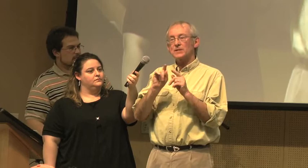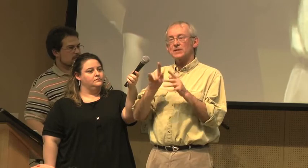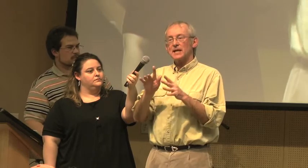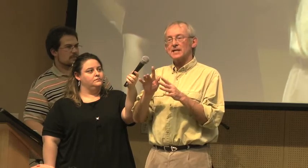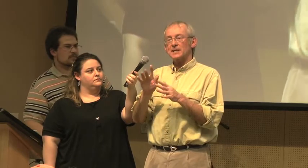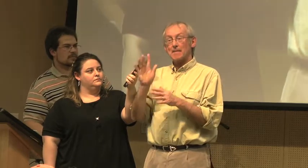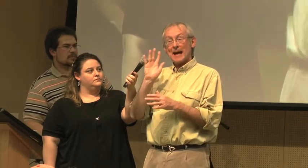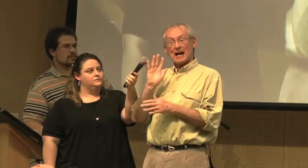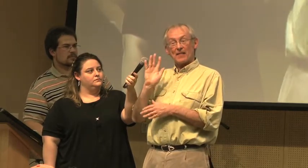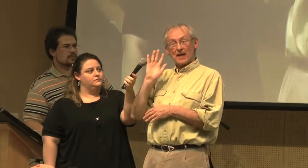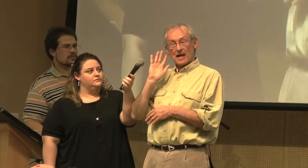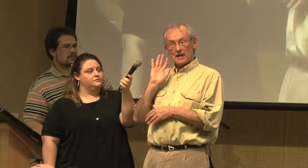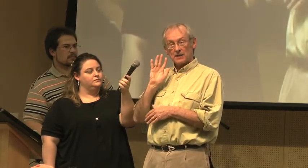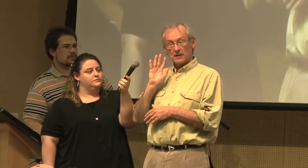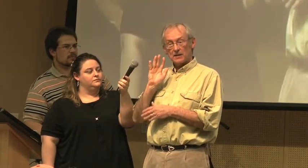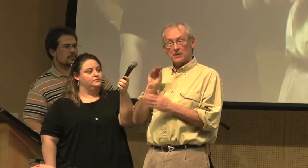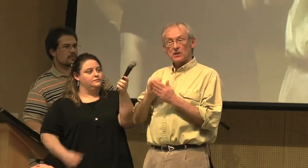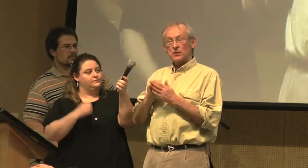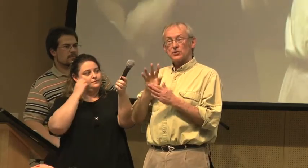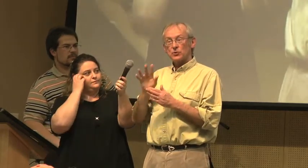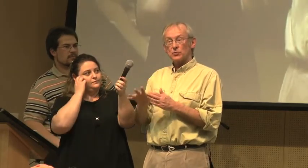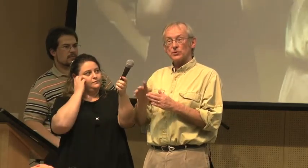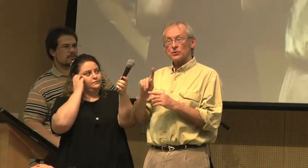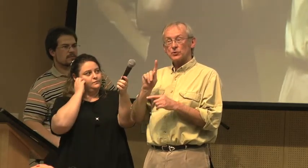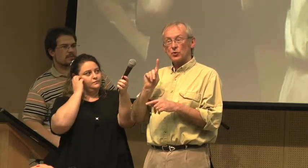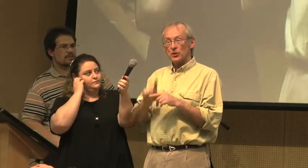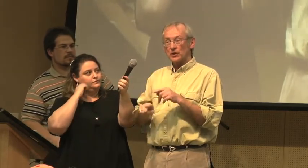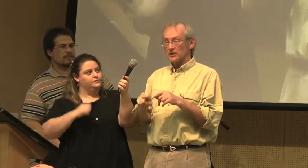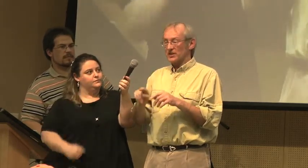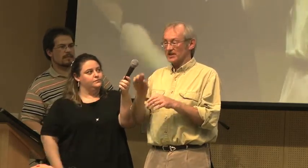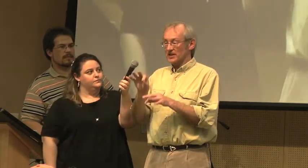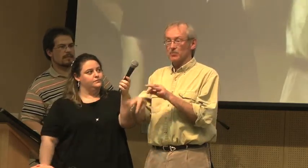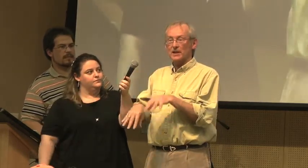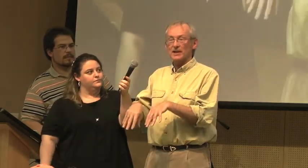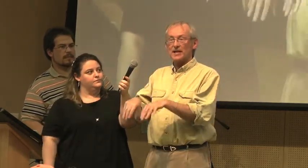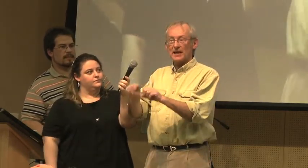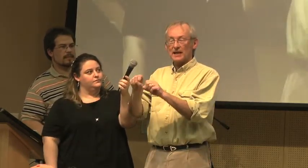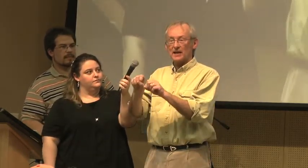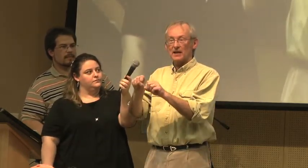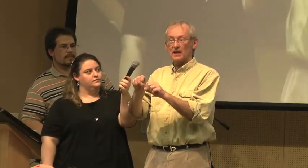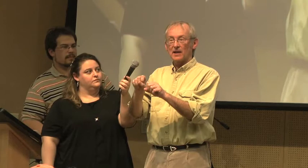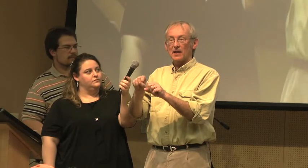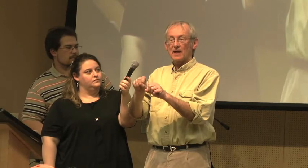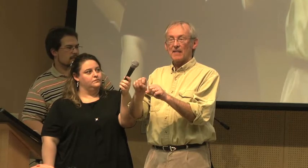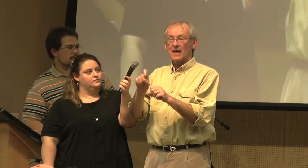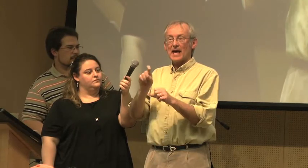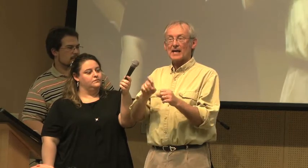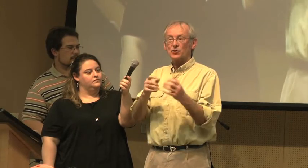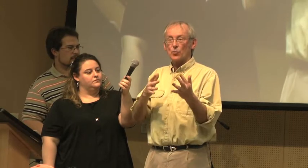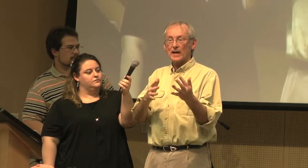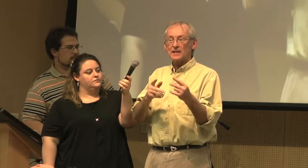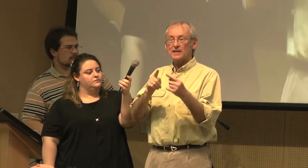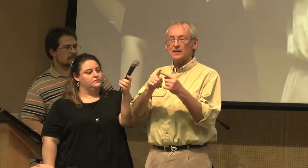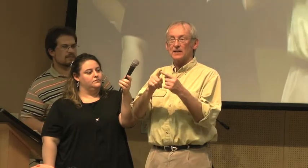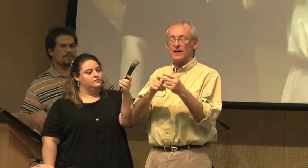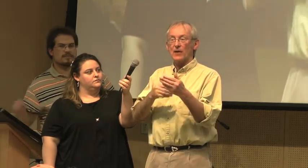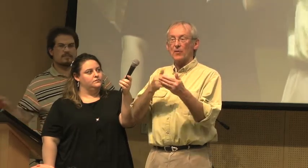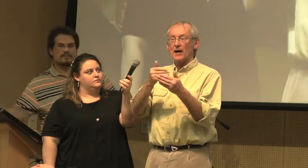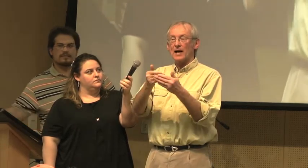a test that back then, students couldn't simply take. They had to wait until they arrived